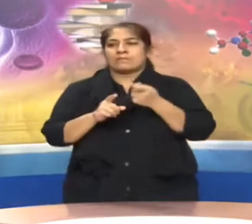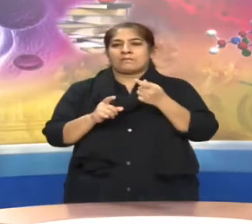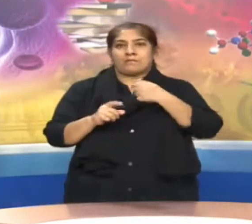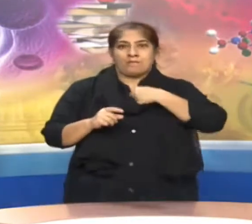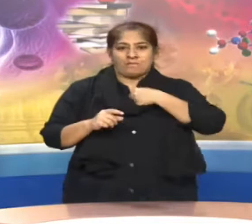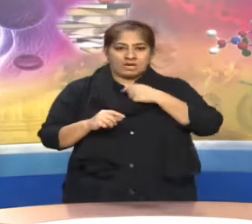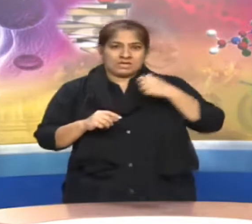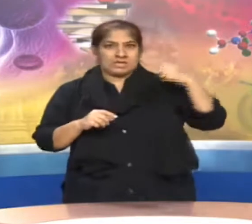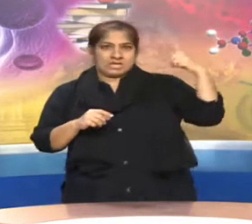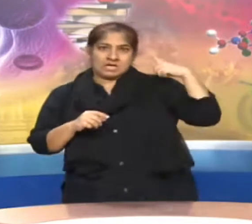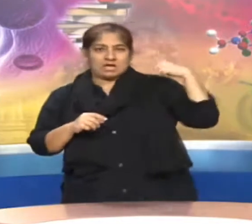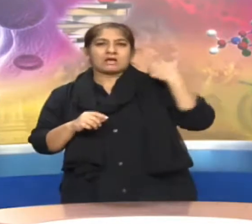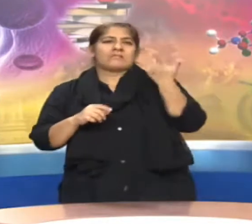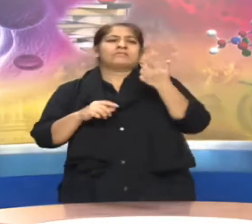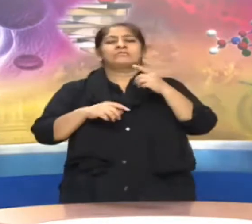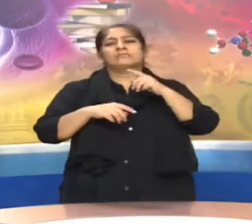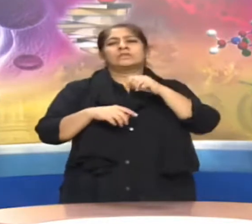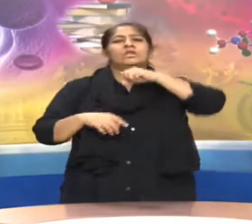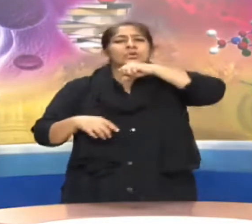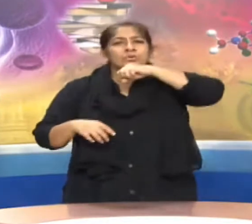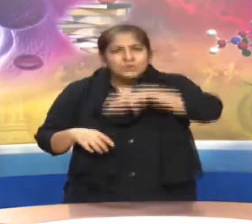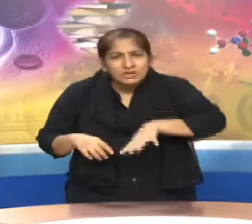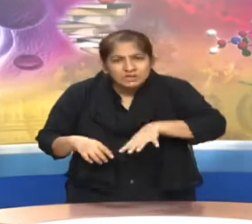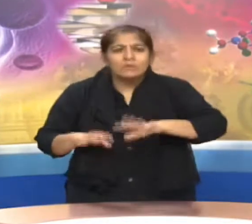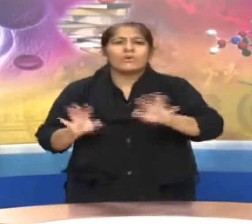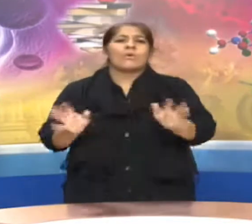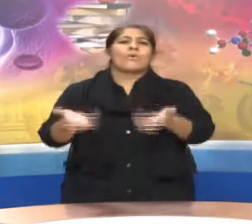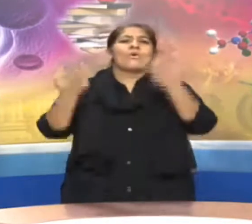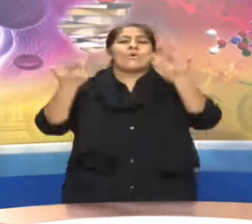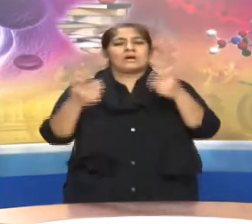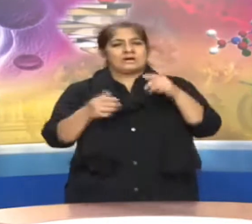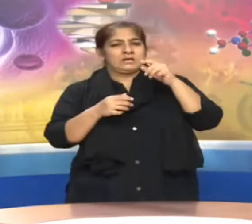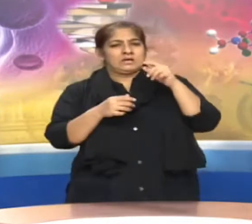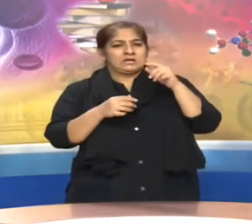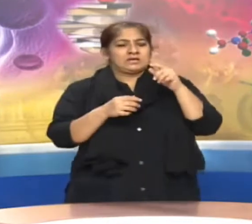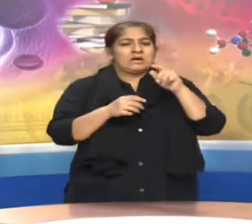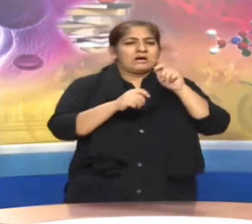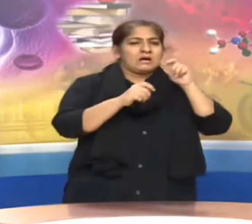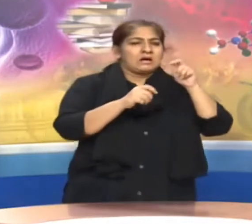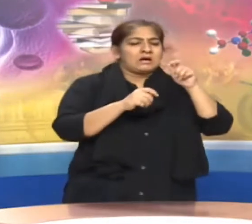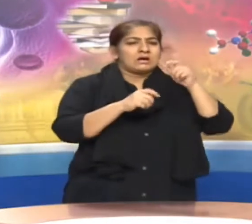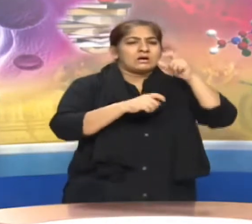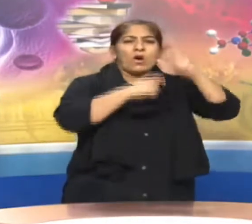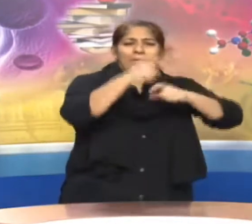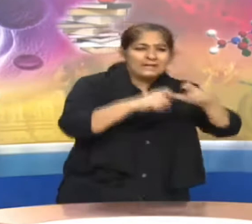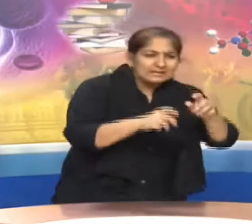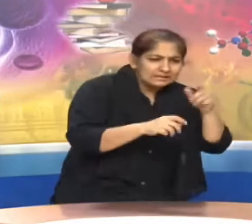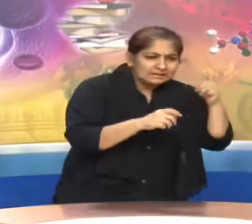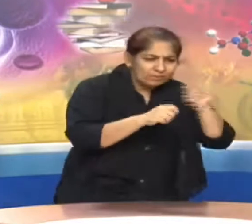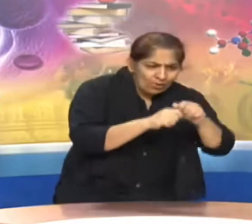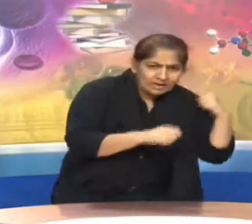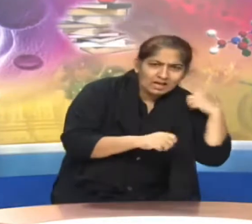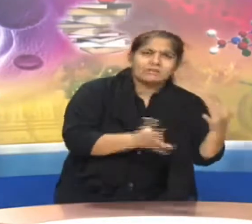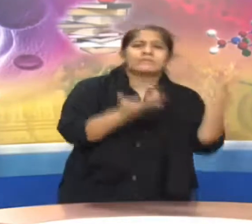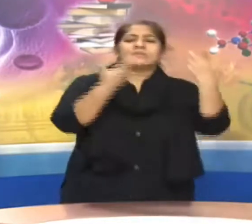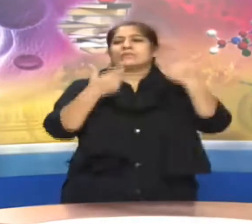Second point under the elements of directing is leadership. Any work we do in any